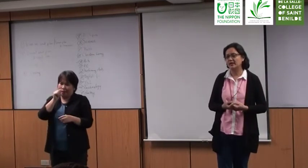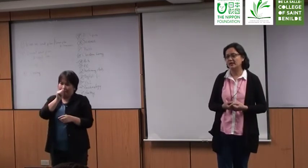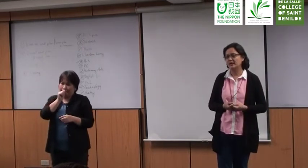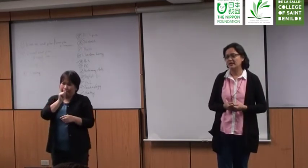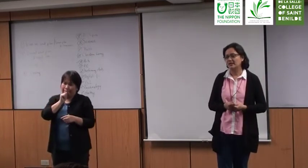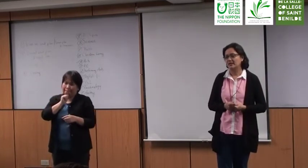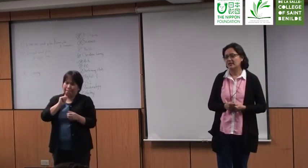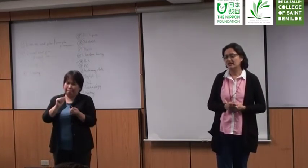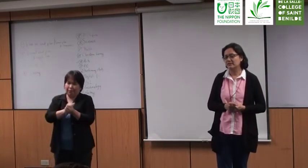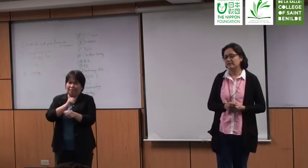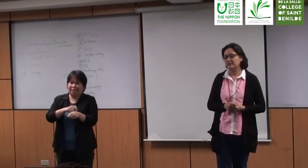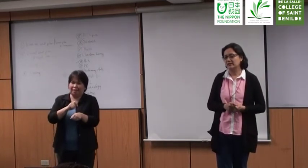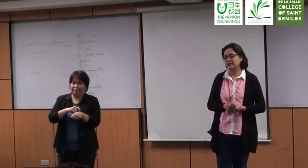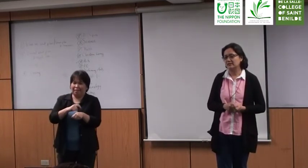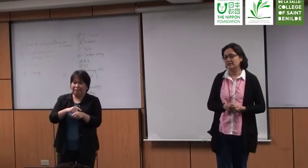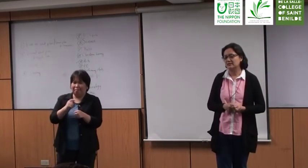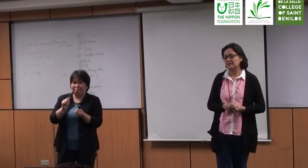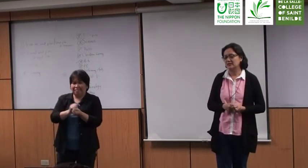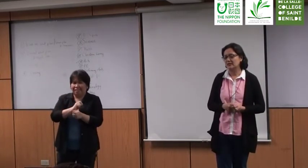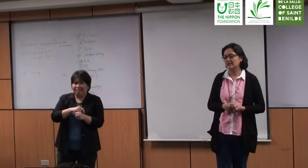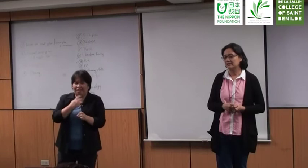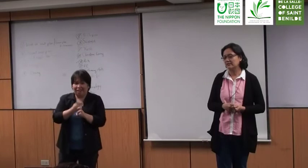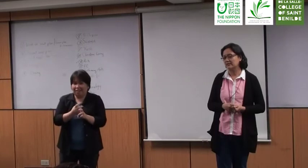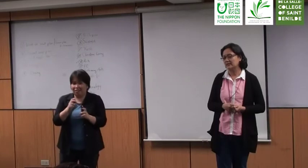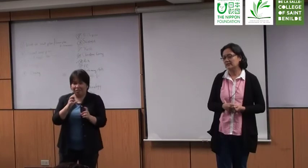away a lot of